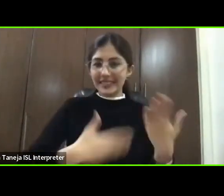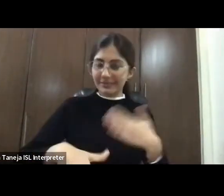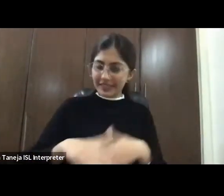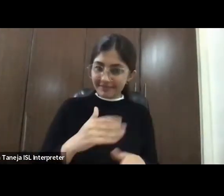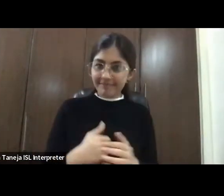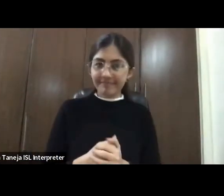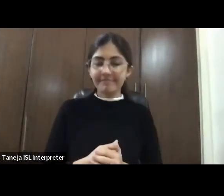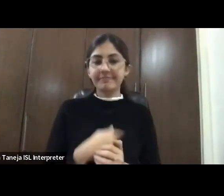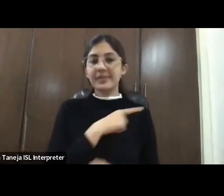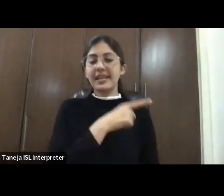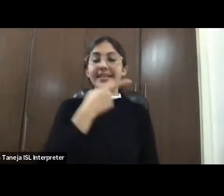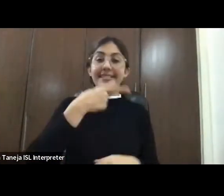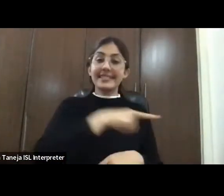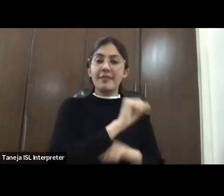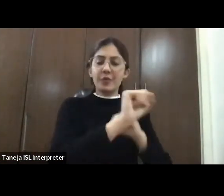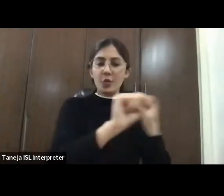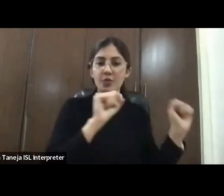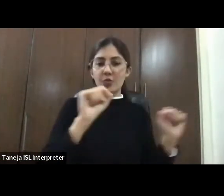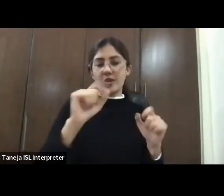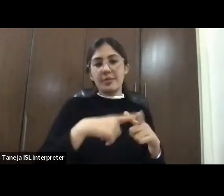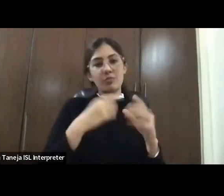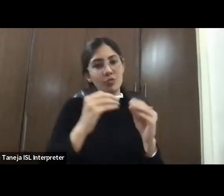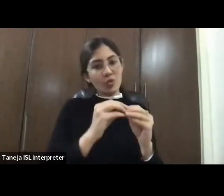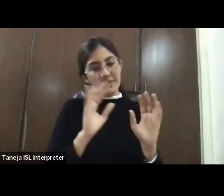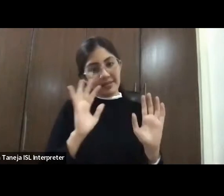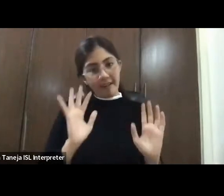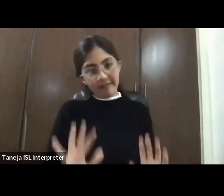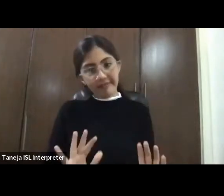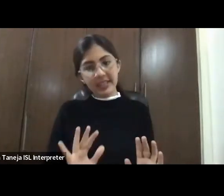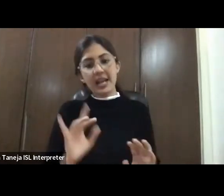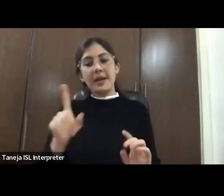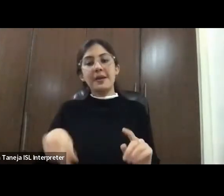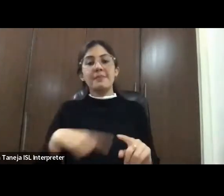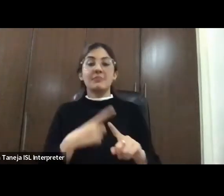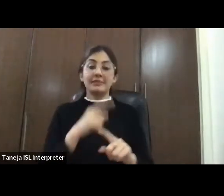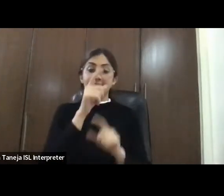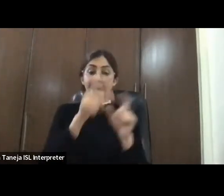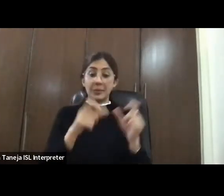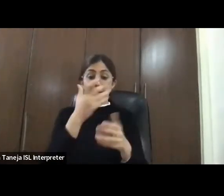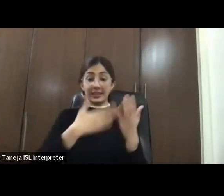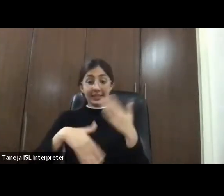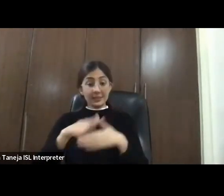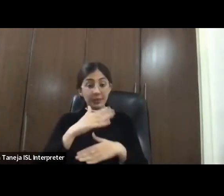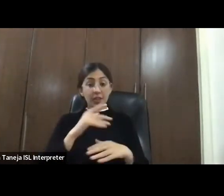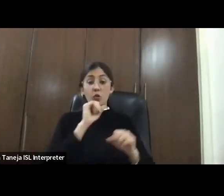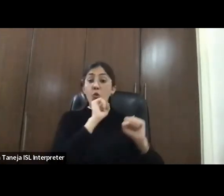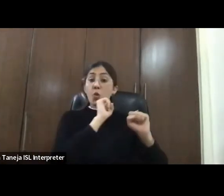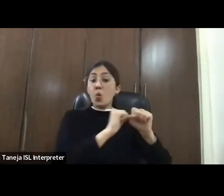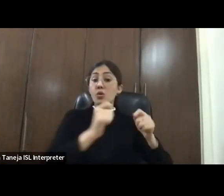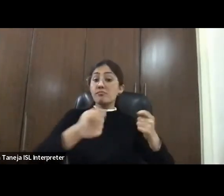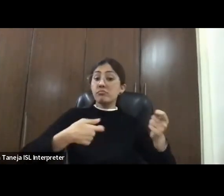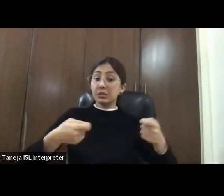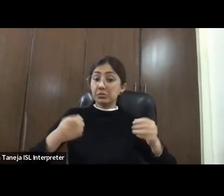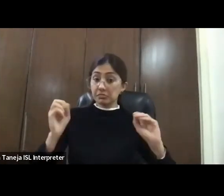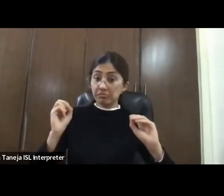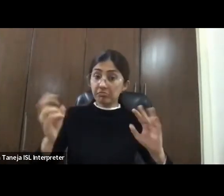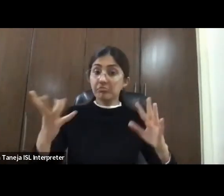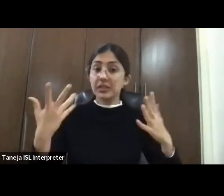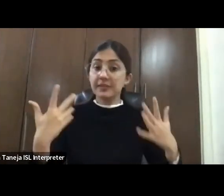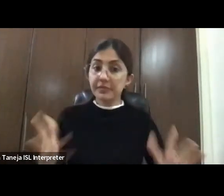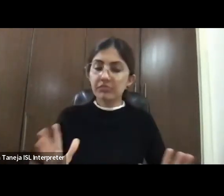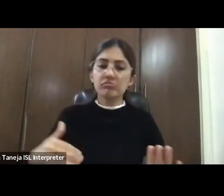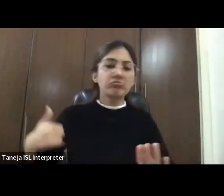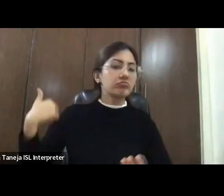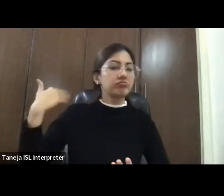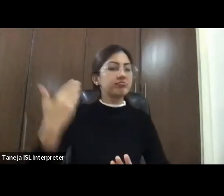honor self-employment prospects, that is, persons with disabilities who have managed to set up businesses and sustain them over a